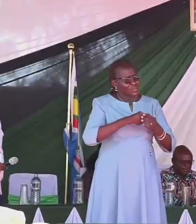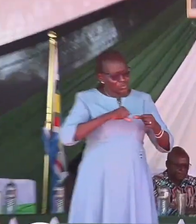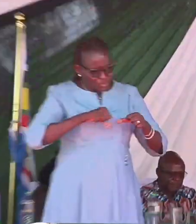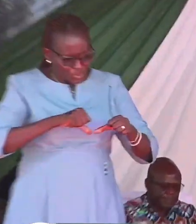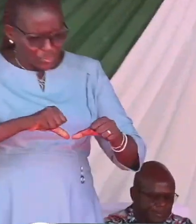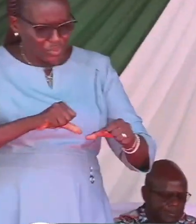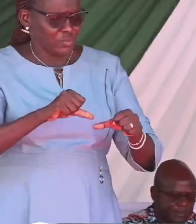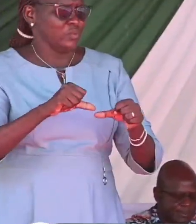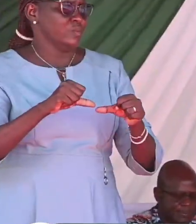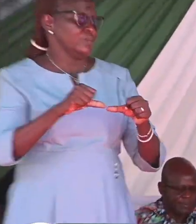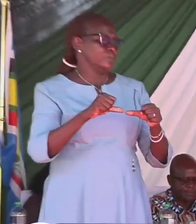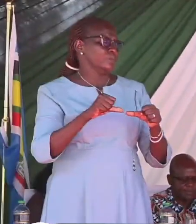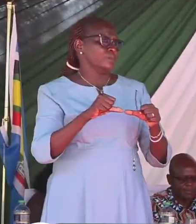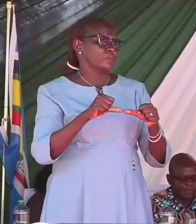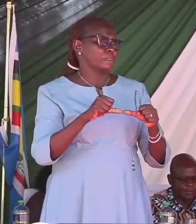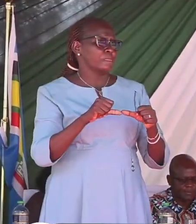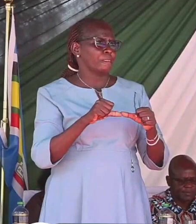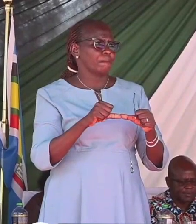And